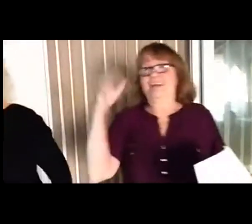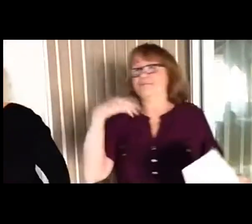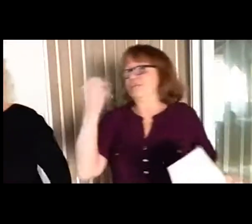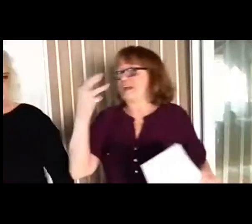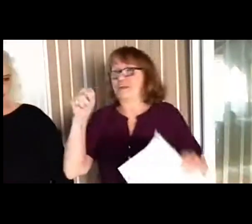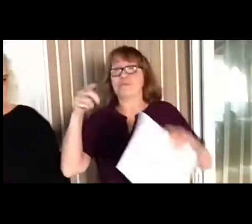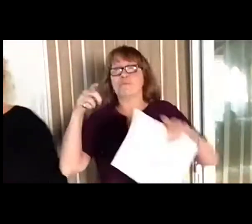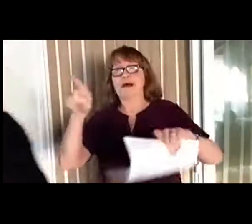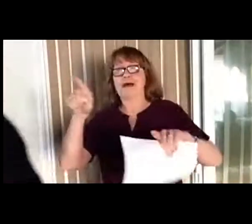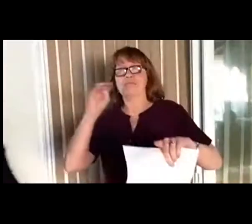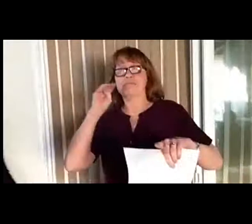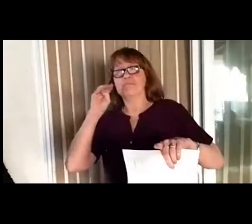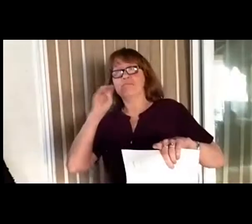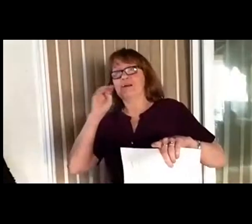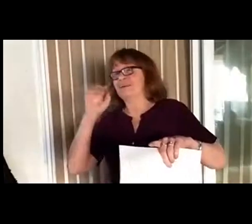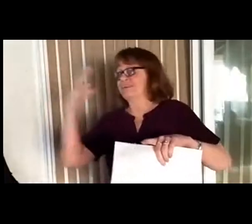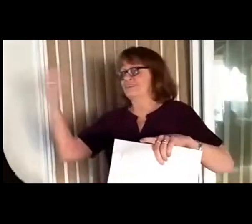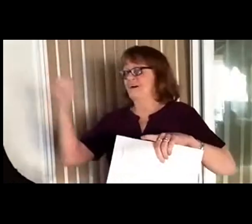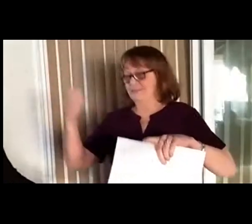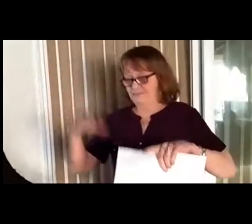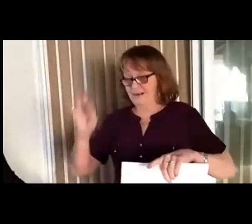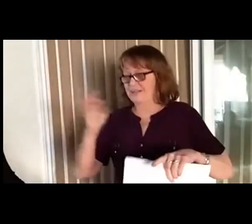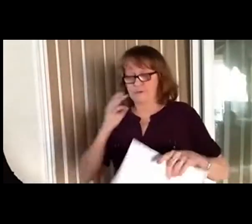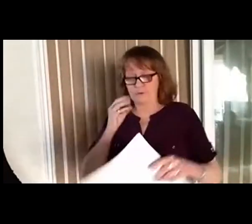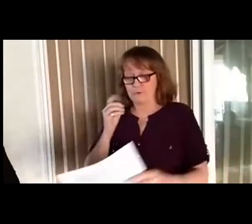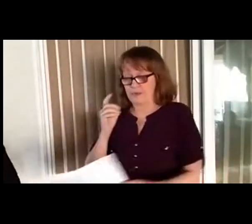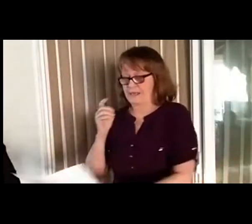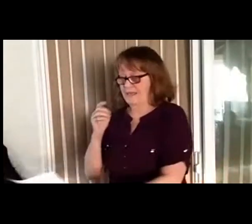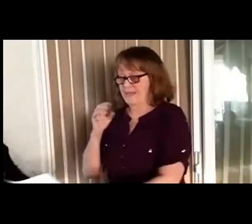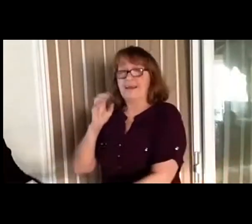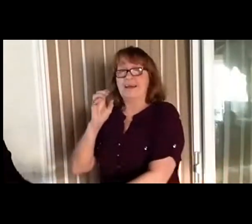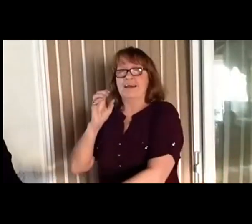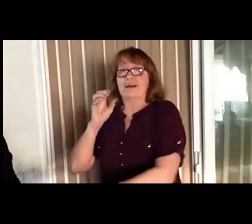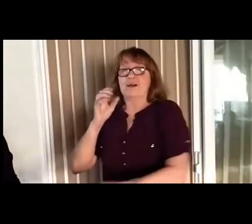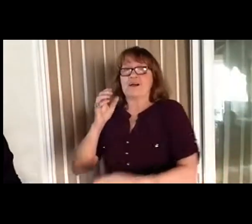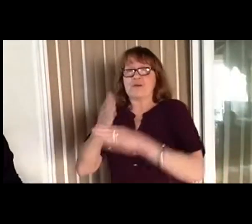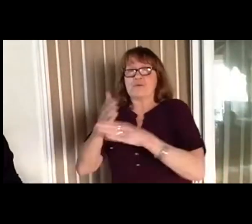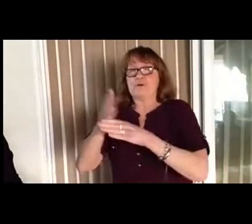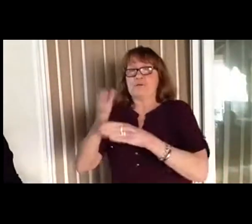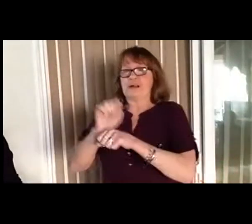Hi, I'm Sharon. While Marilyn is gone to find her woodwork,